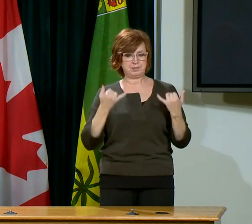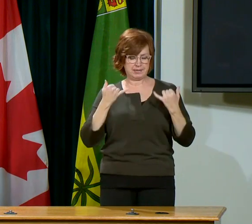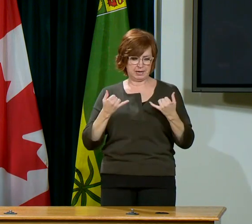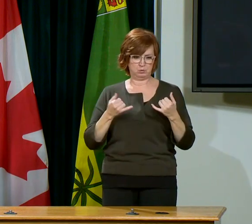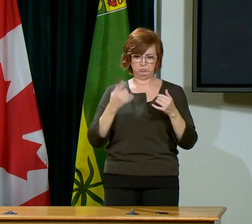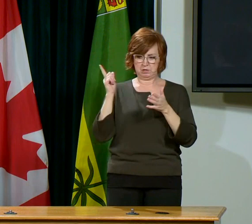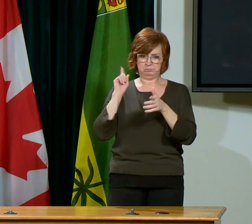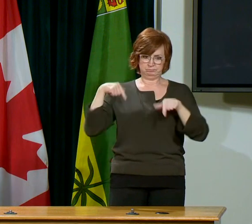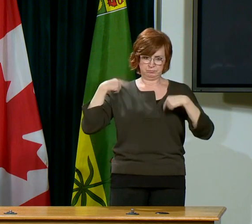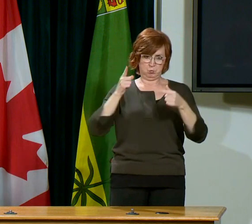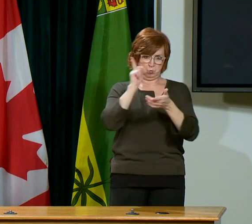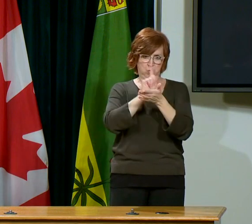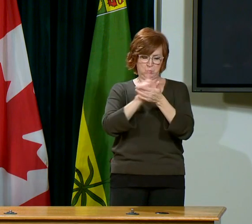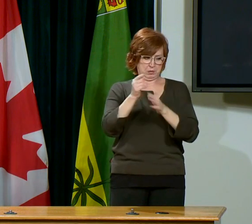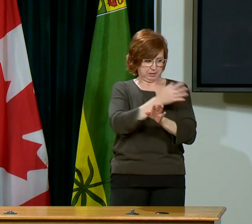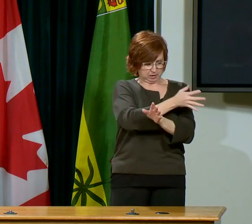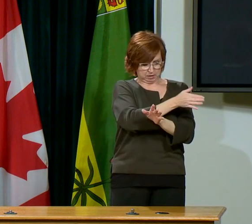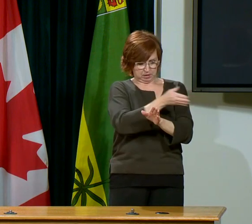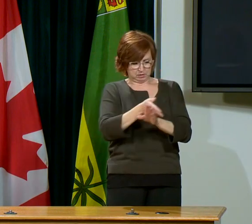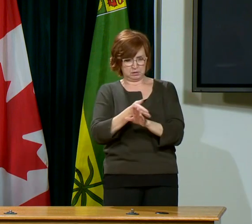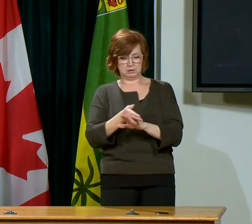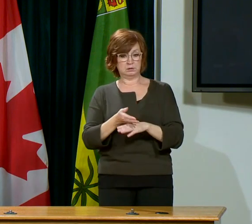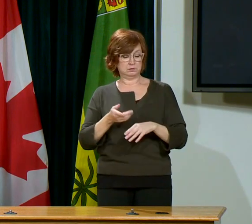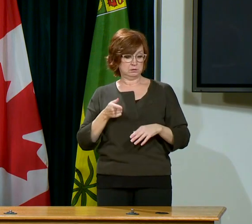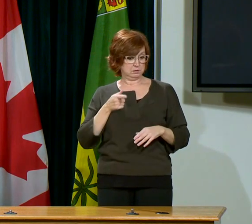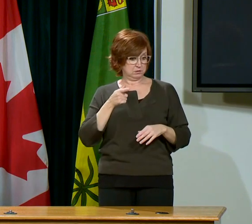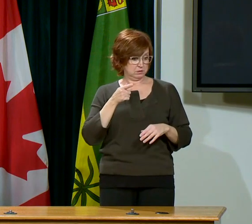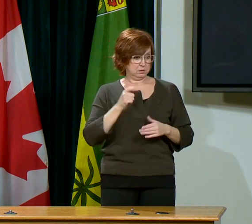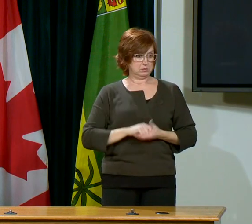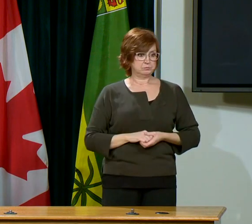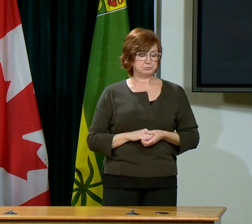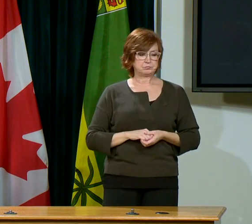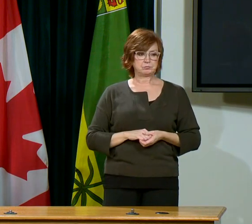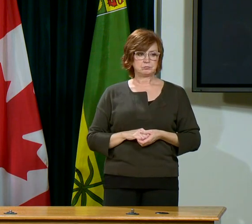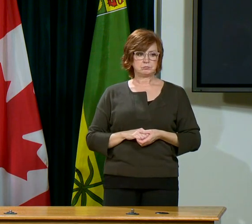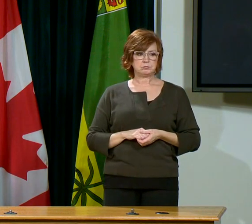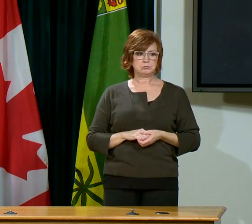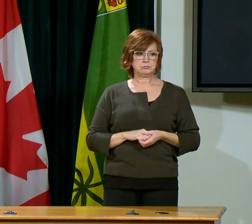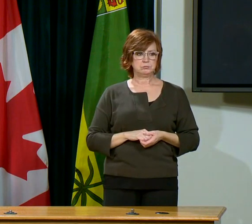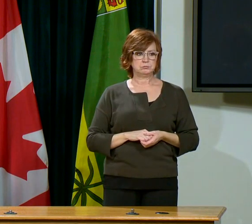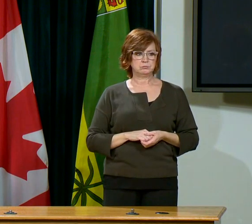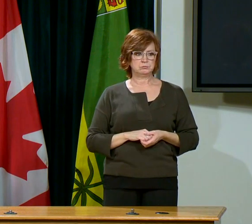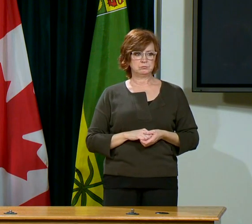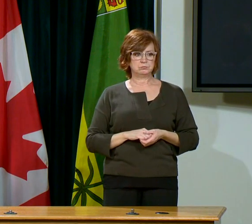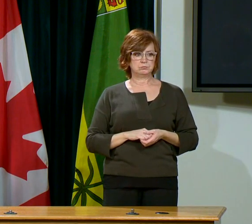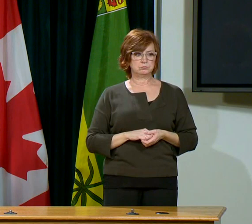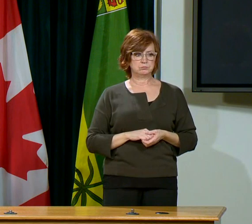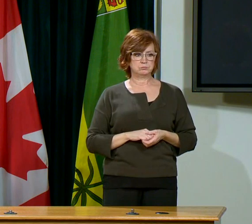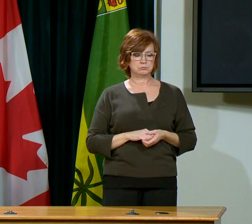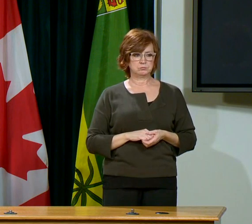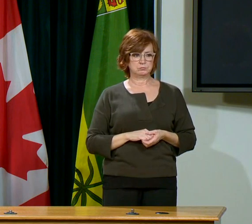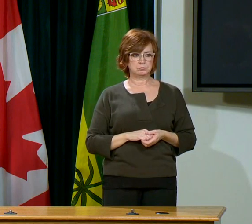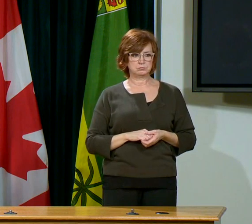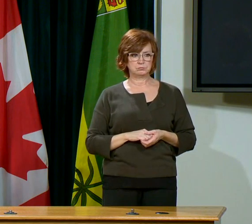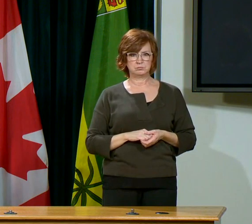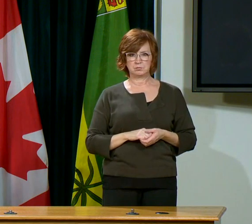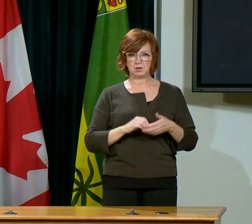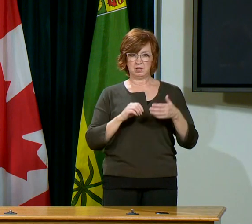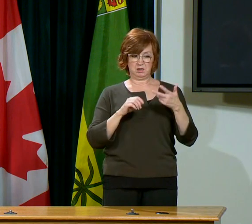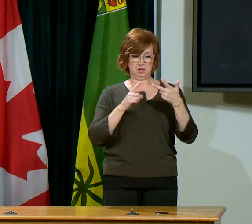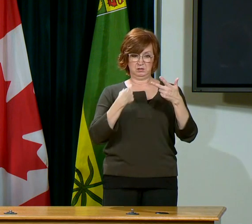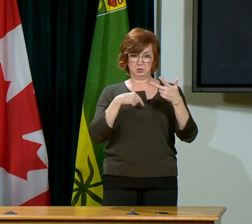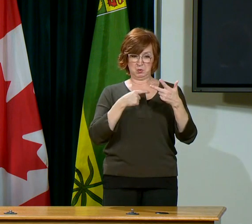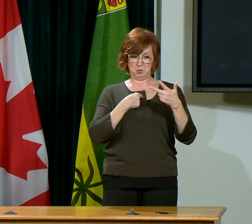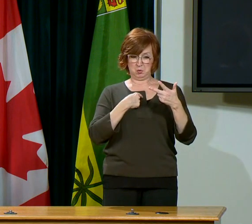over the ensuing time there's yet been any sign of whether we're tracking closer to one of those